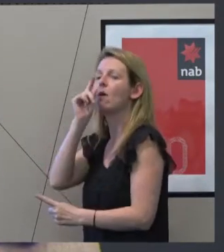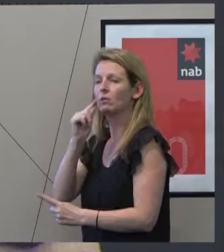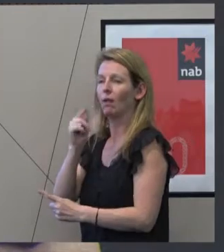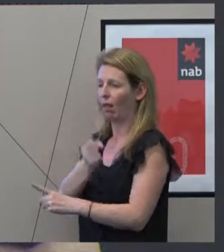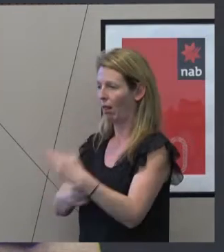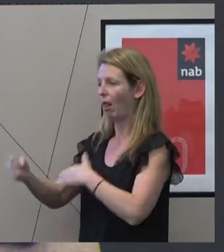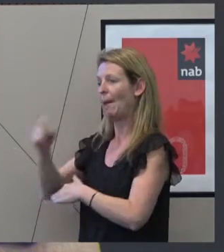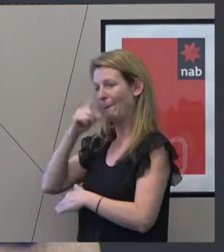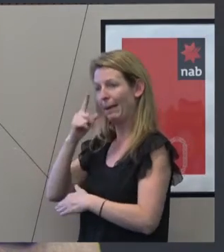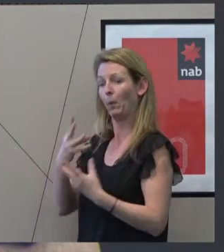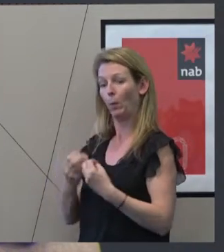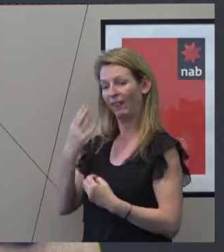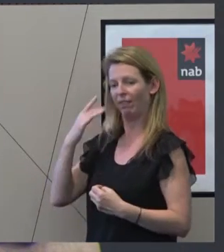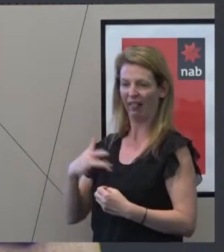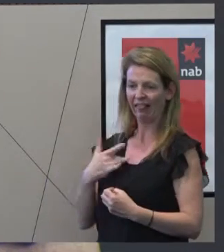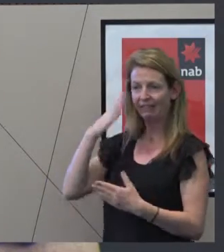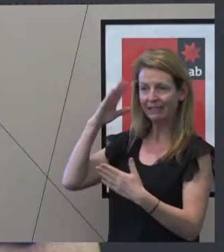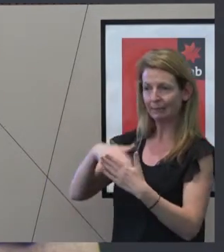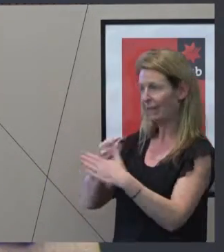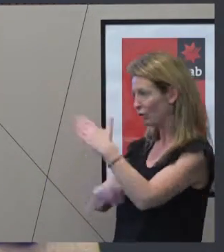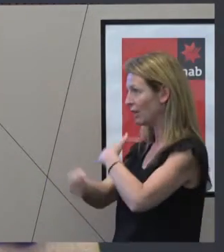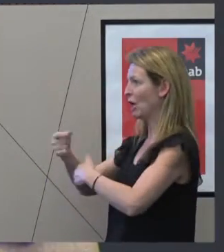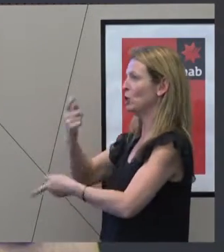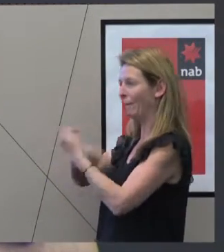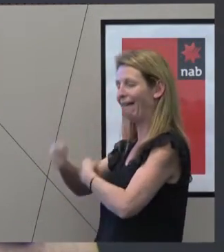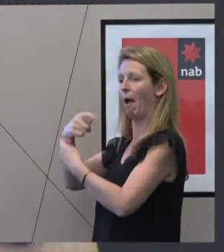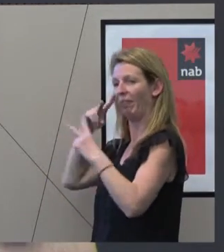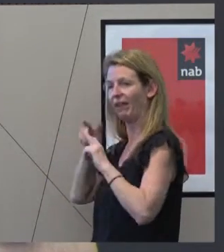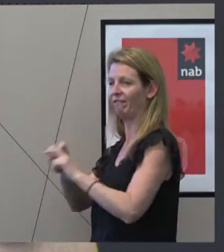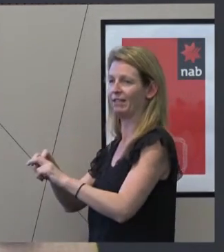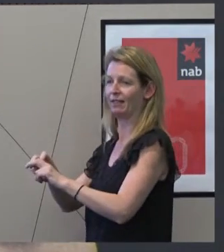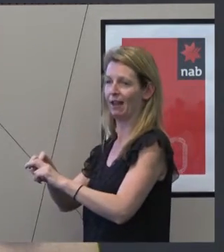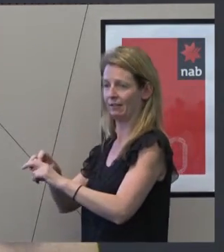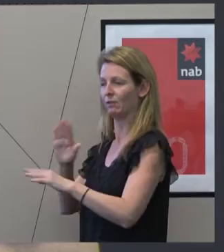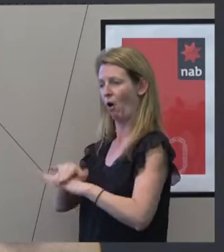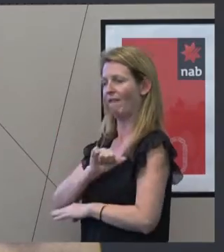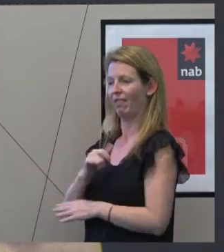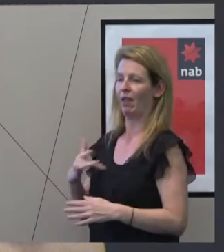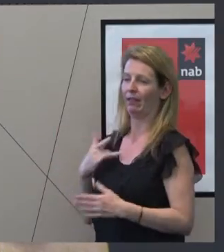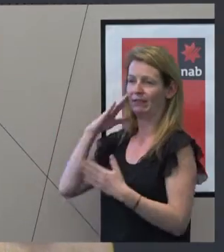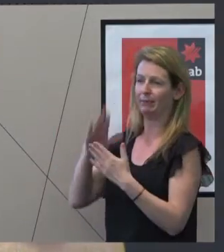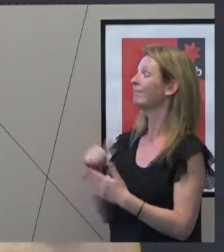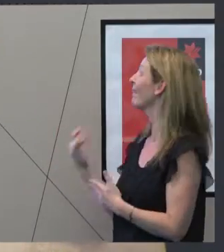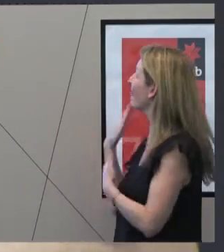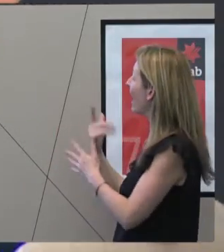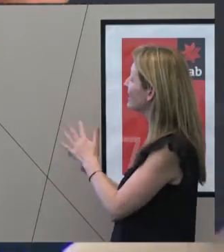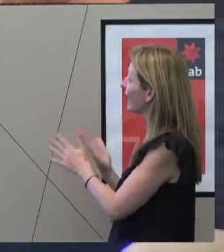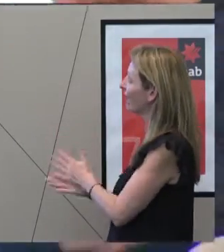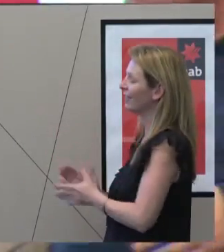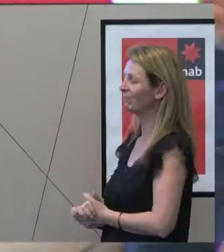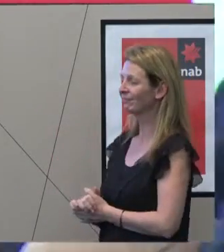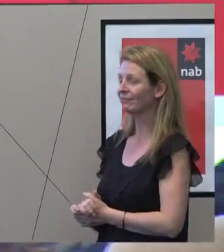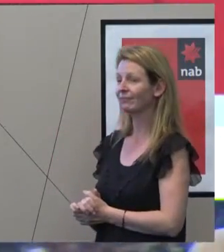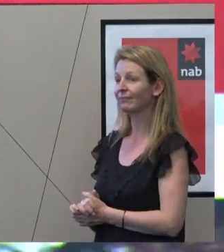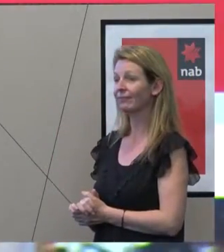people with that lived experience to become the investigators of that lived experience. Thanks, Keith. So